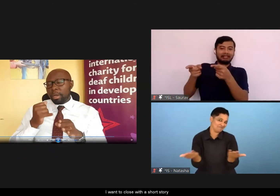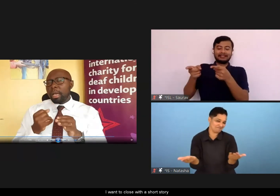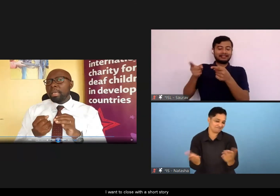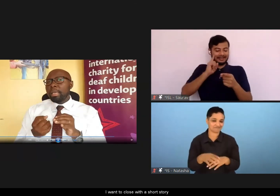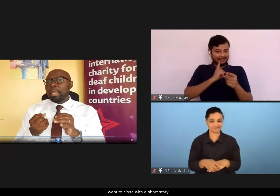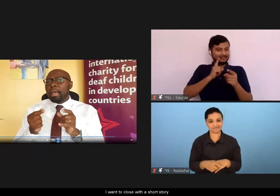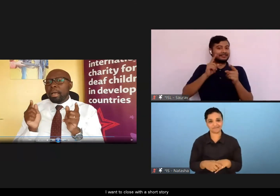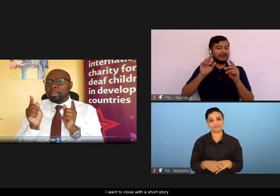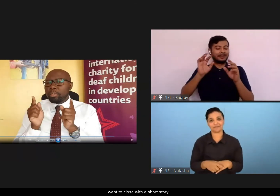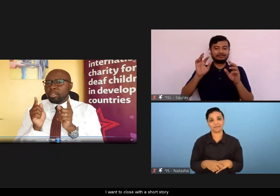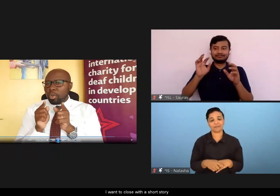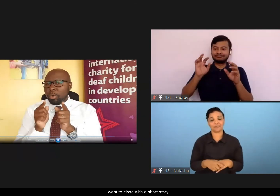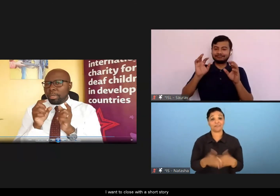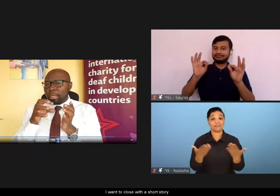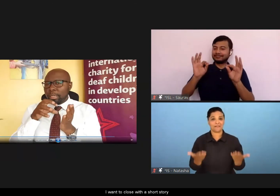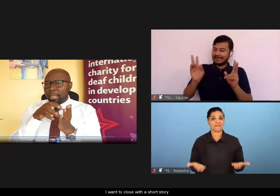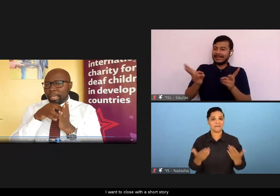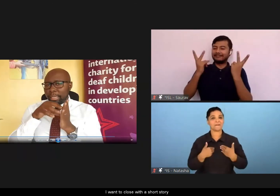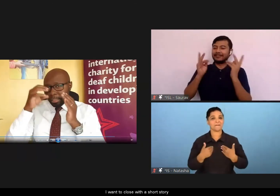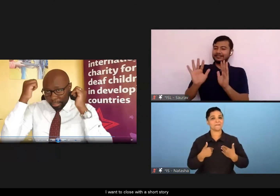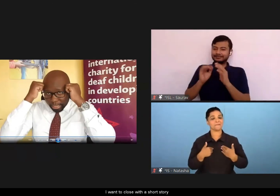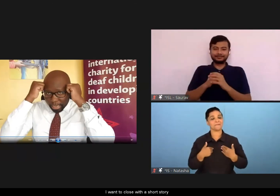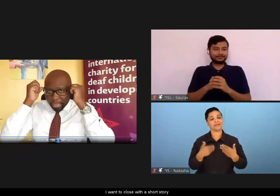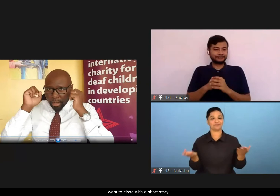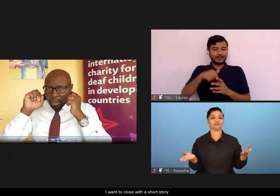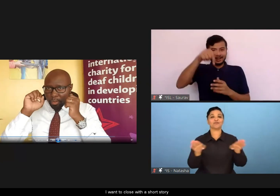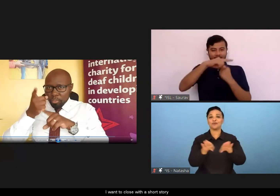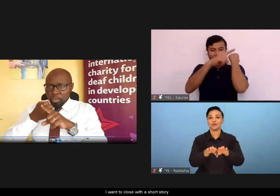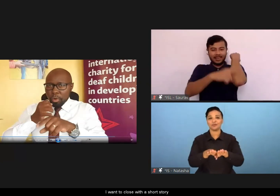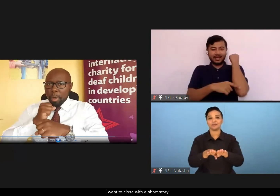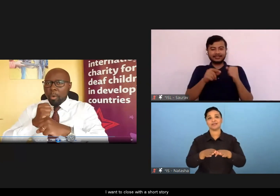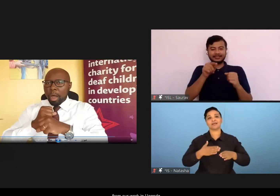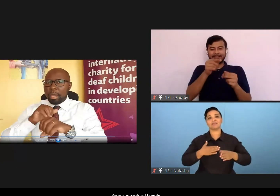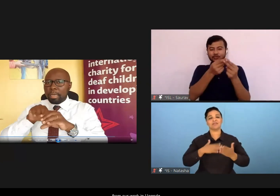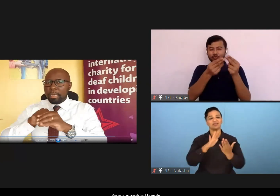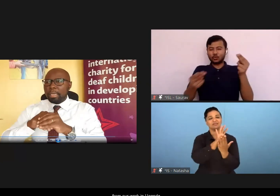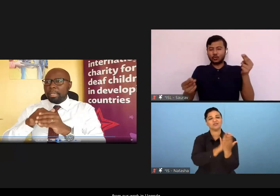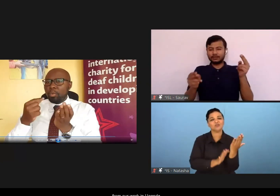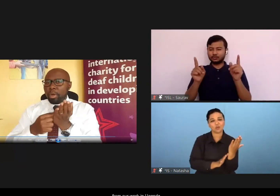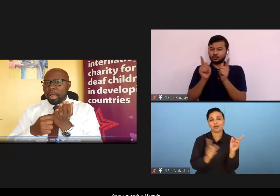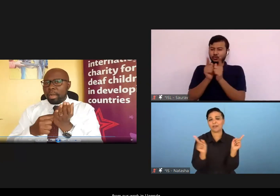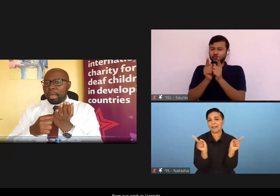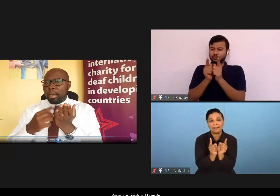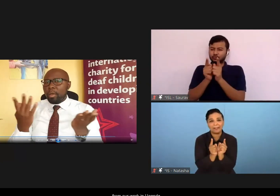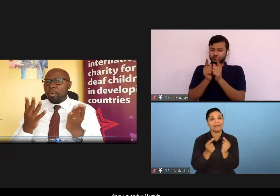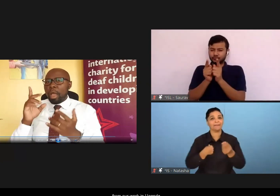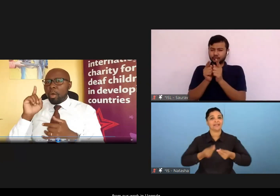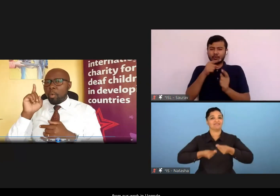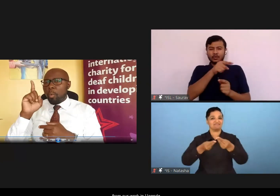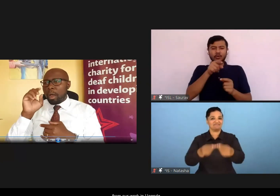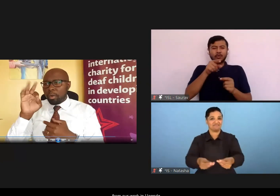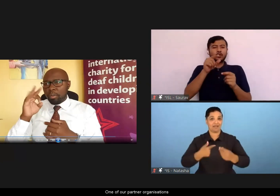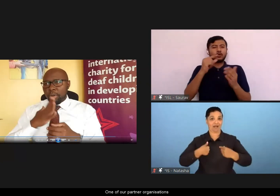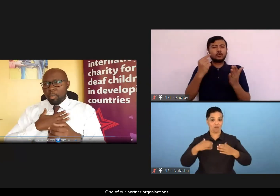I want to close by a short story or a short case study from our work in